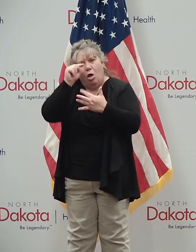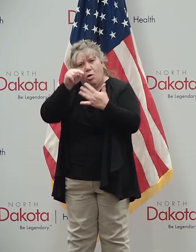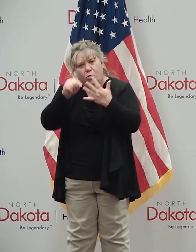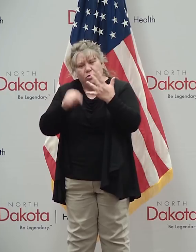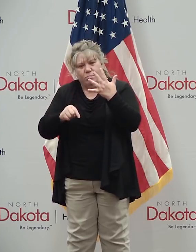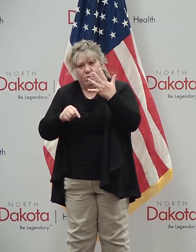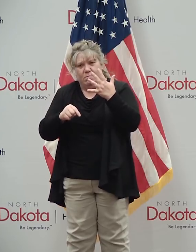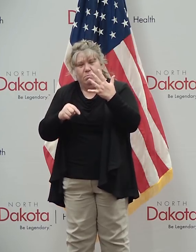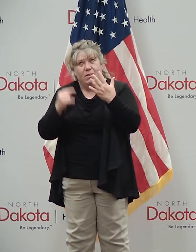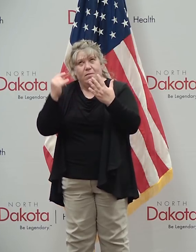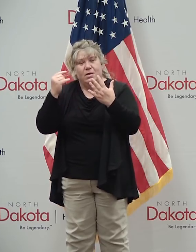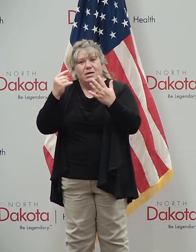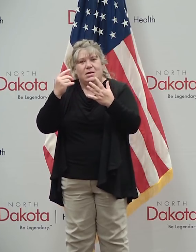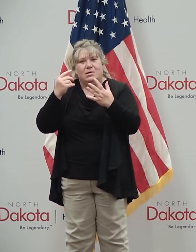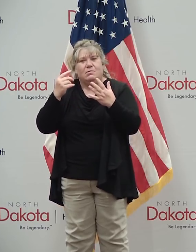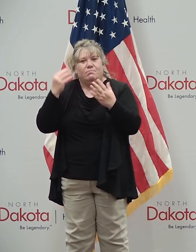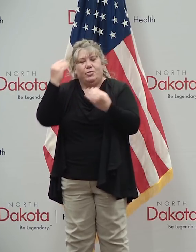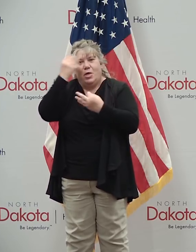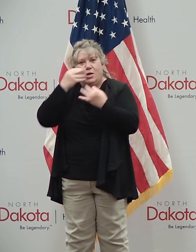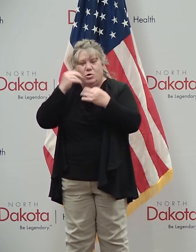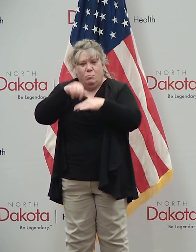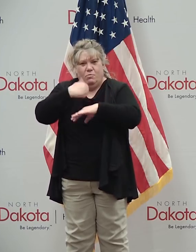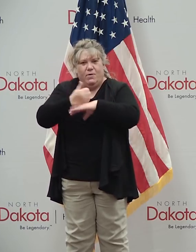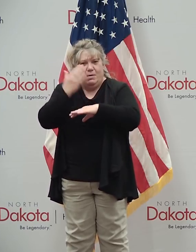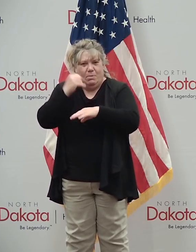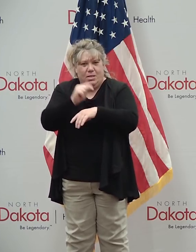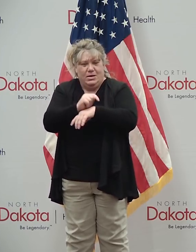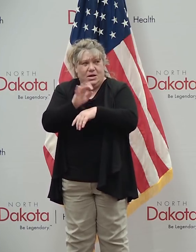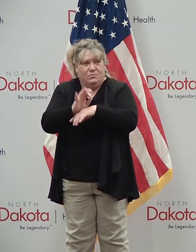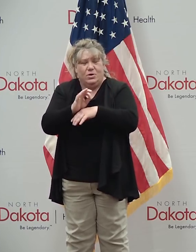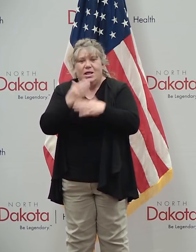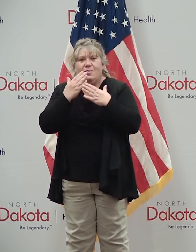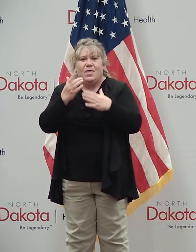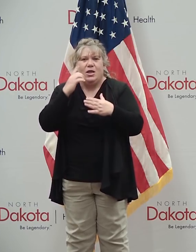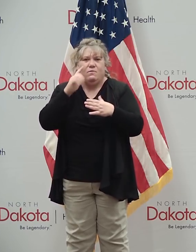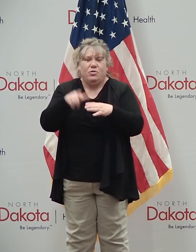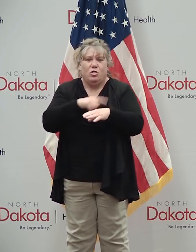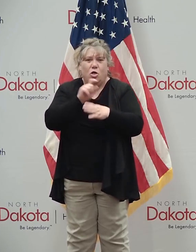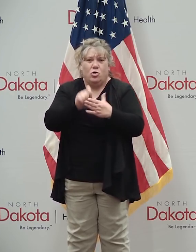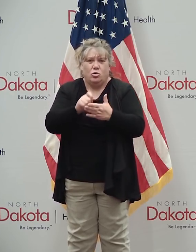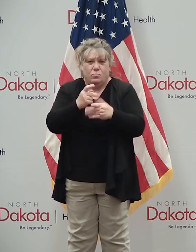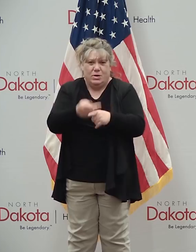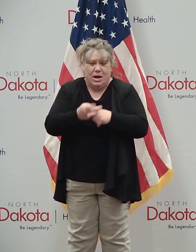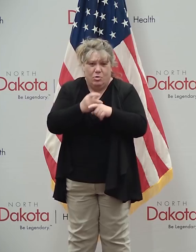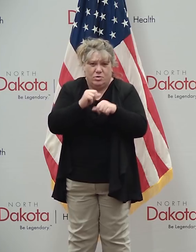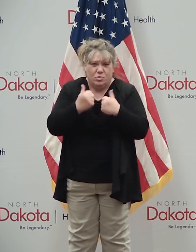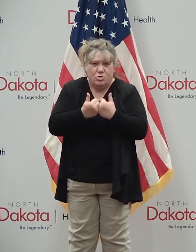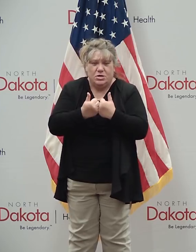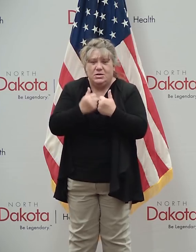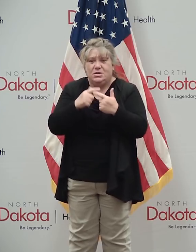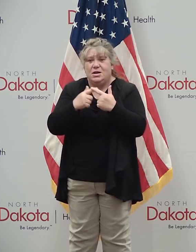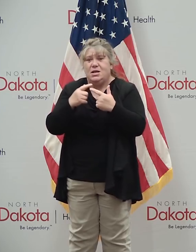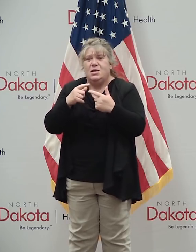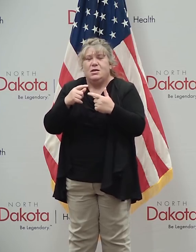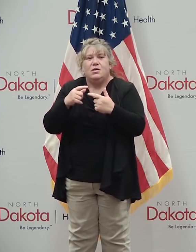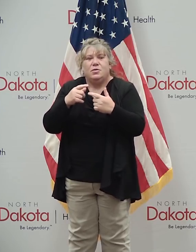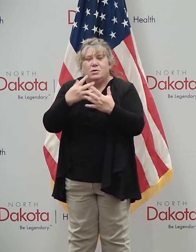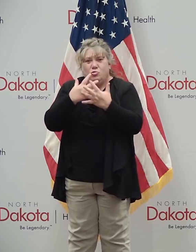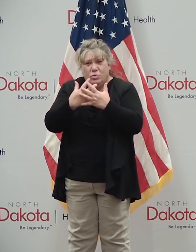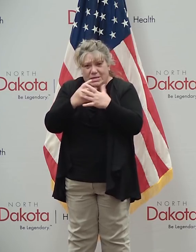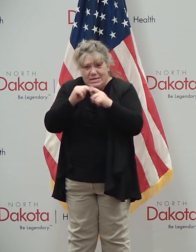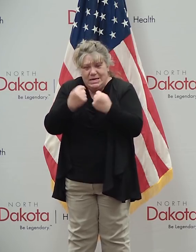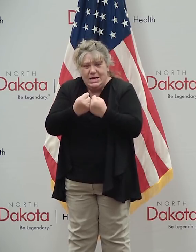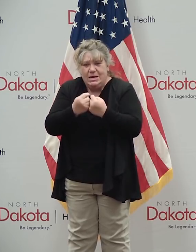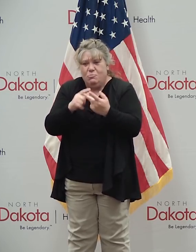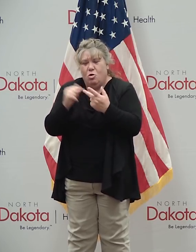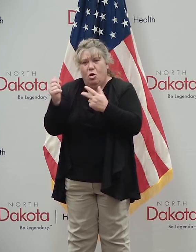want to say thanks to the Long-Term Care Association, all the medical providers, the great work that's being done by the corrections team and all those that work